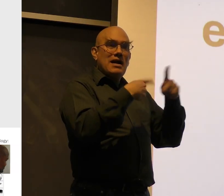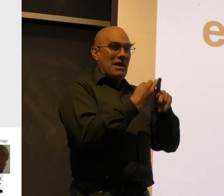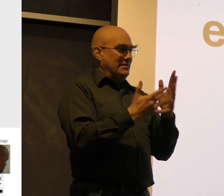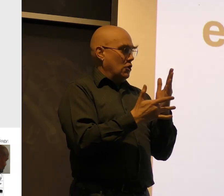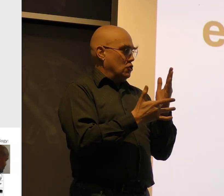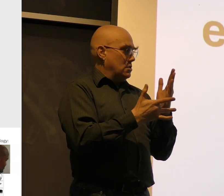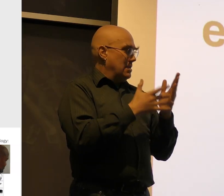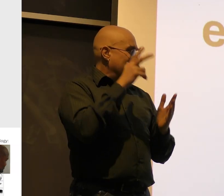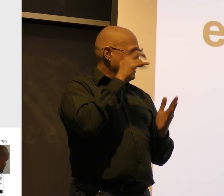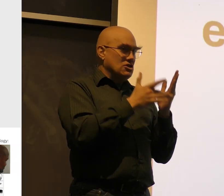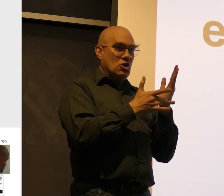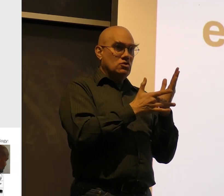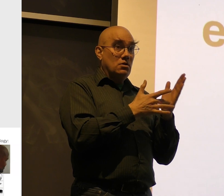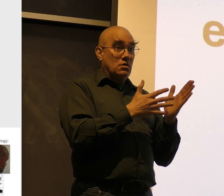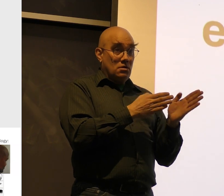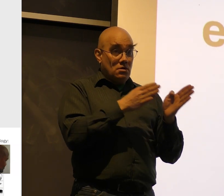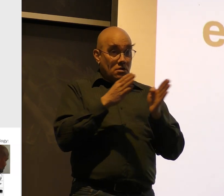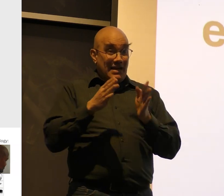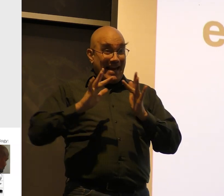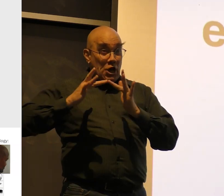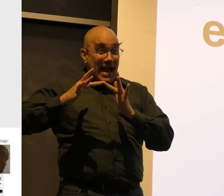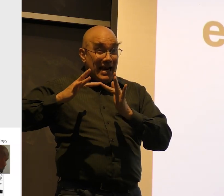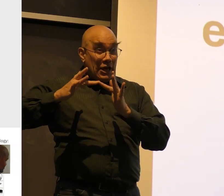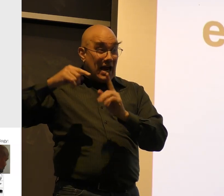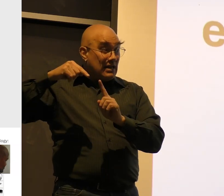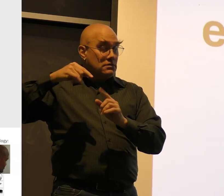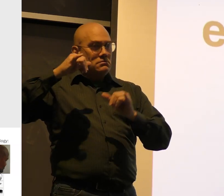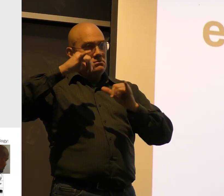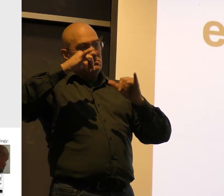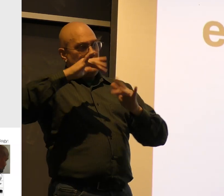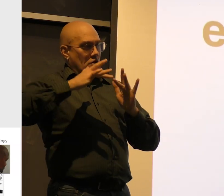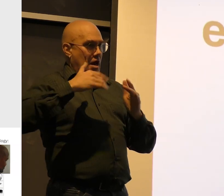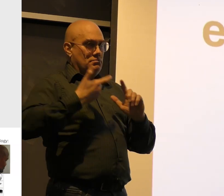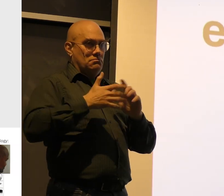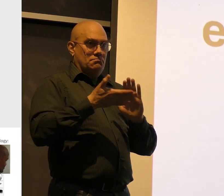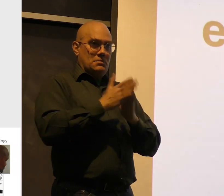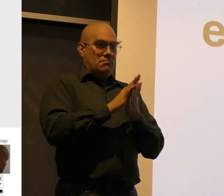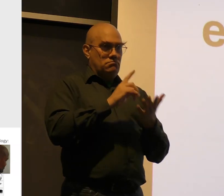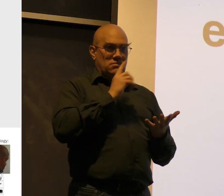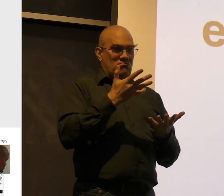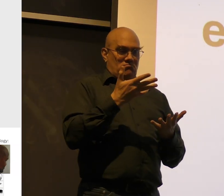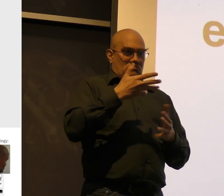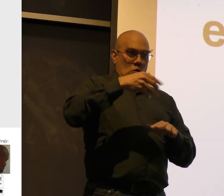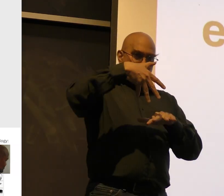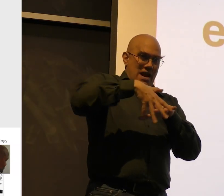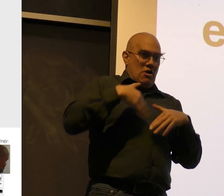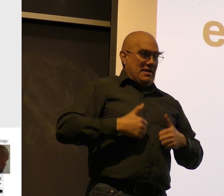And this is just one kind of technology, listening technology. When we look at the internet, my goodness, that has really